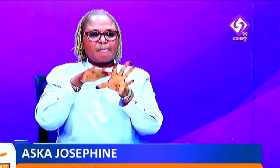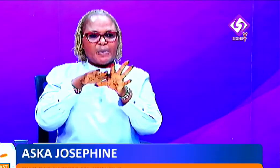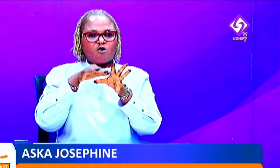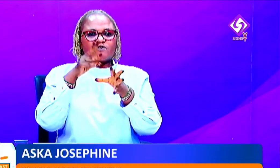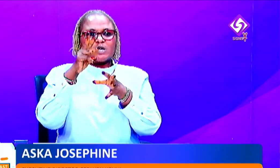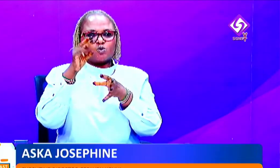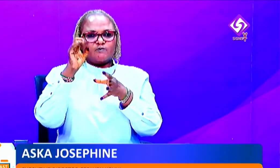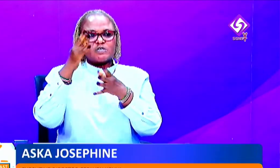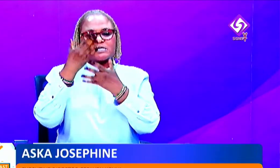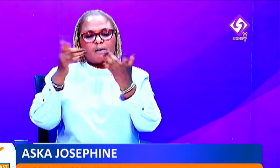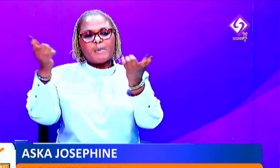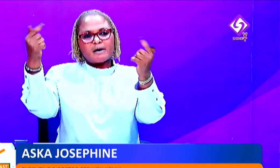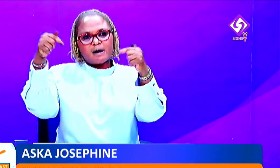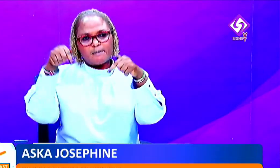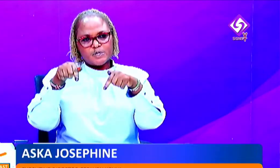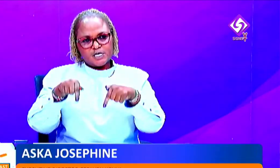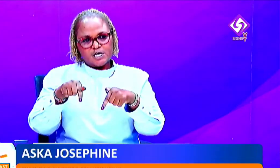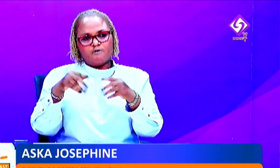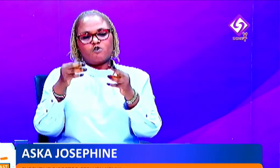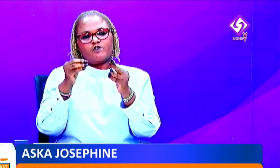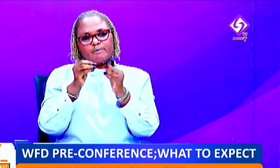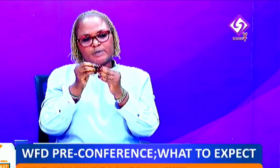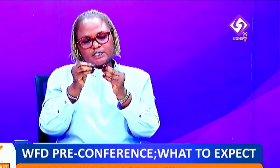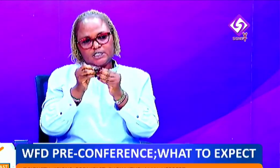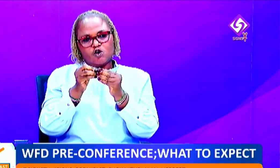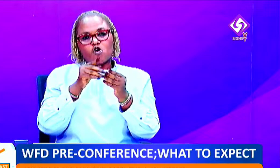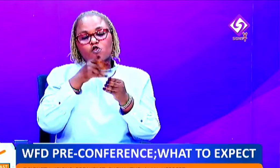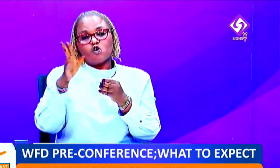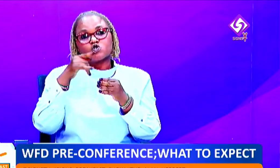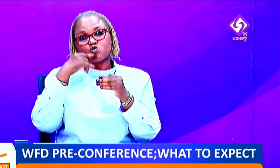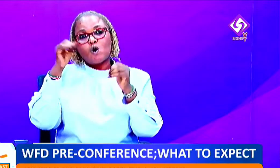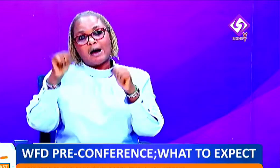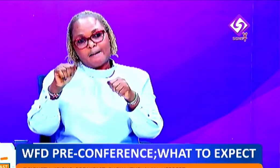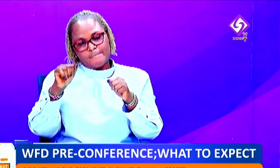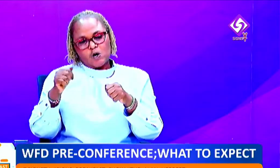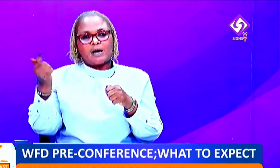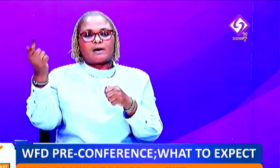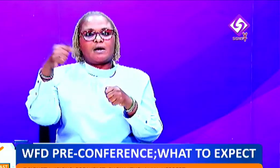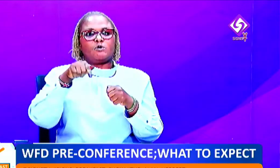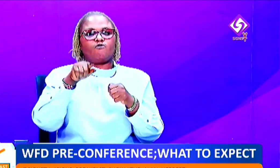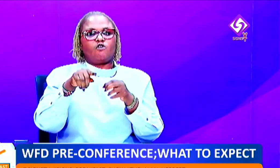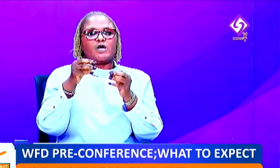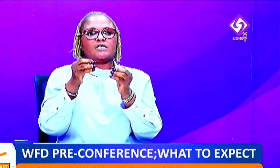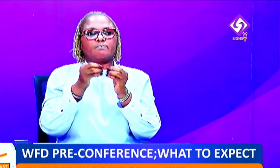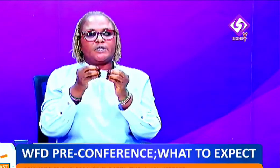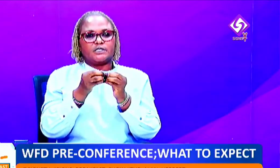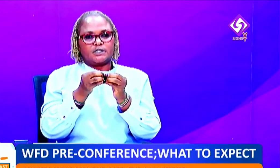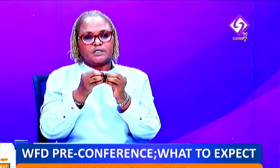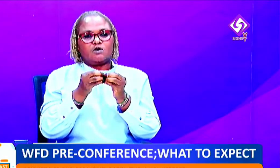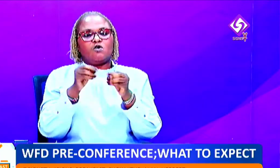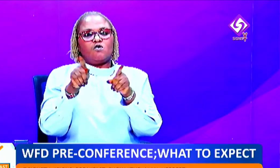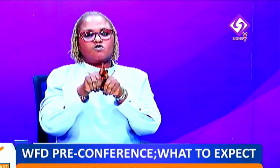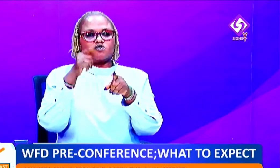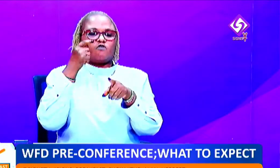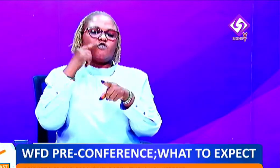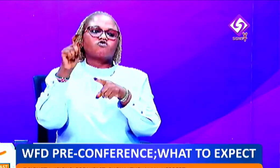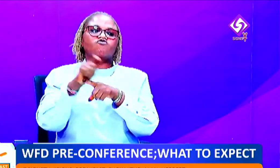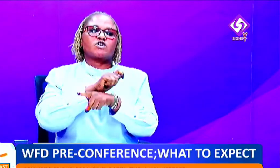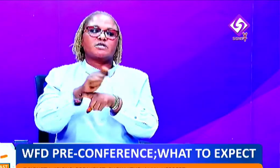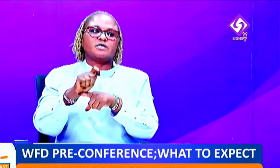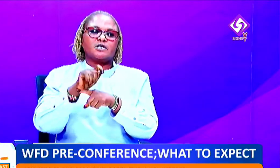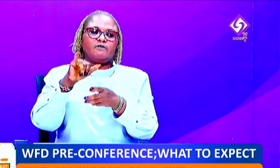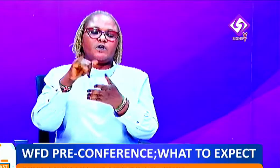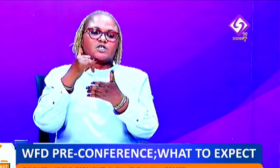deaf associations in different countries. So they will be coming to Kenya to have their meeting. Those who are able, they will be coming to participate in